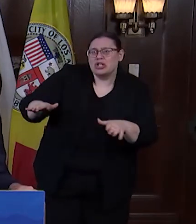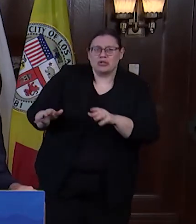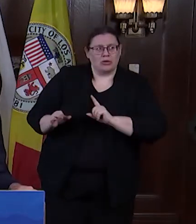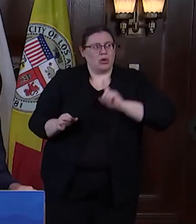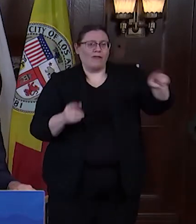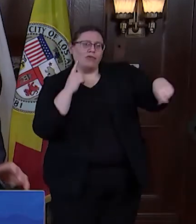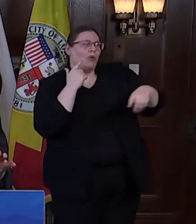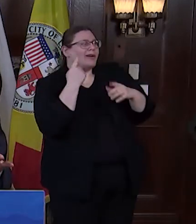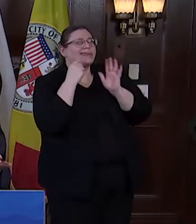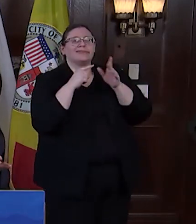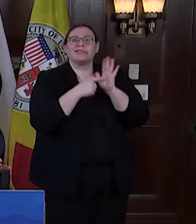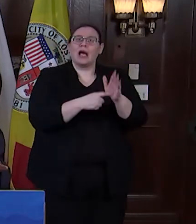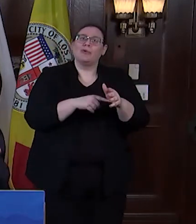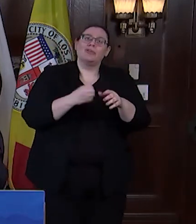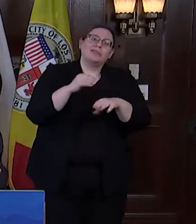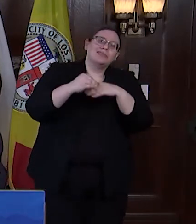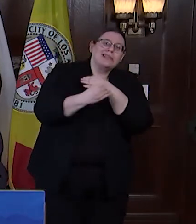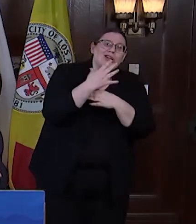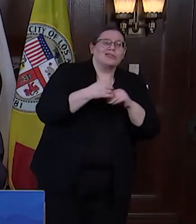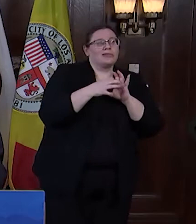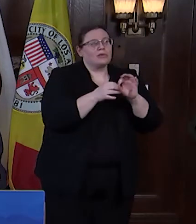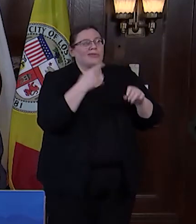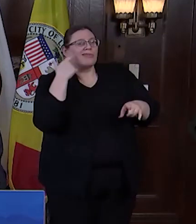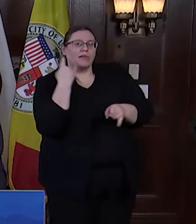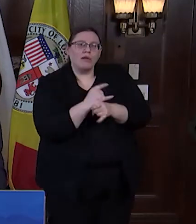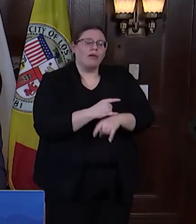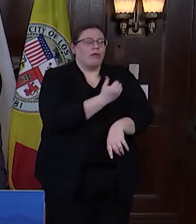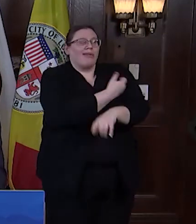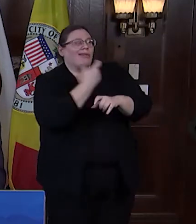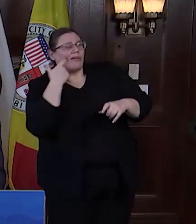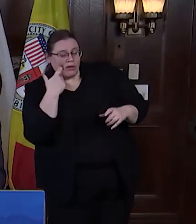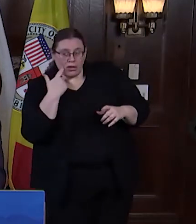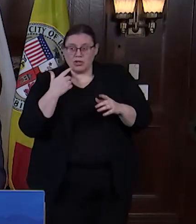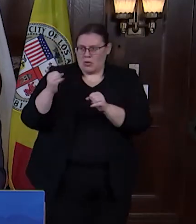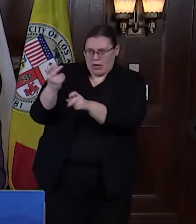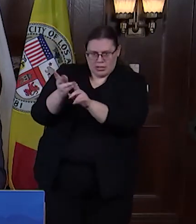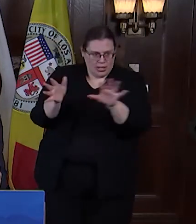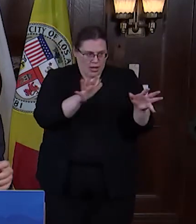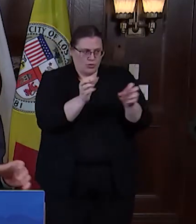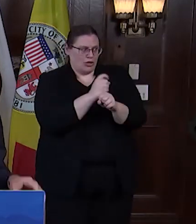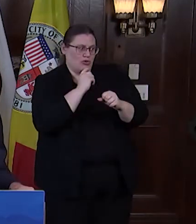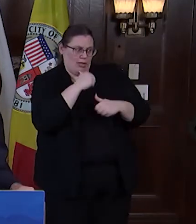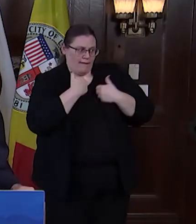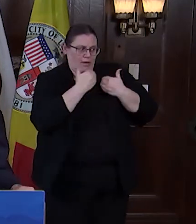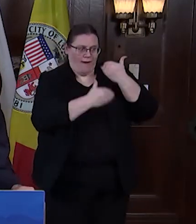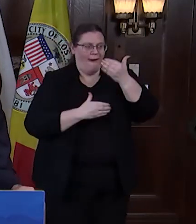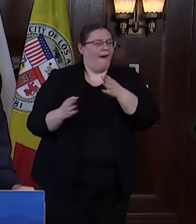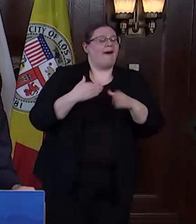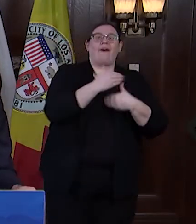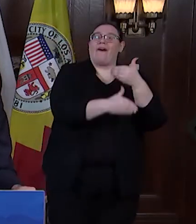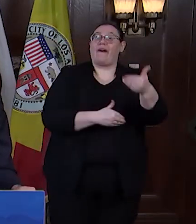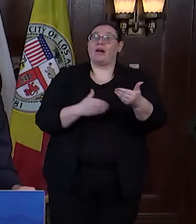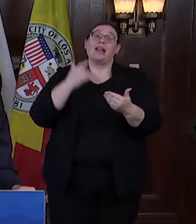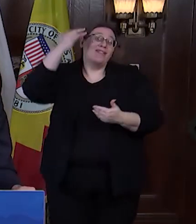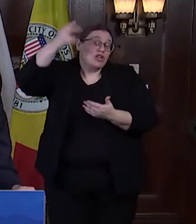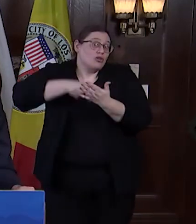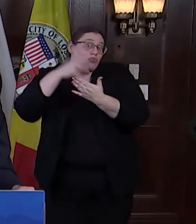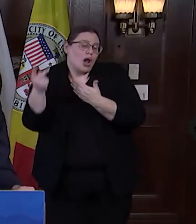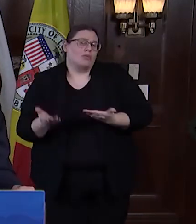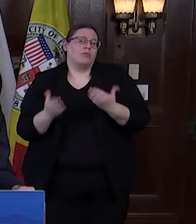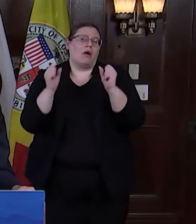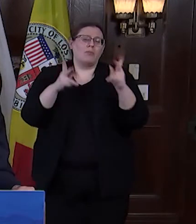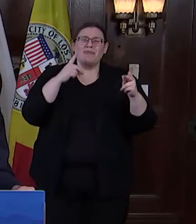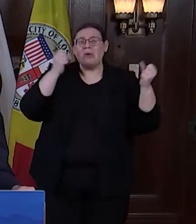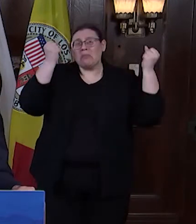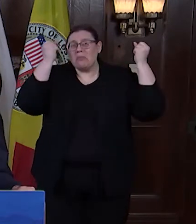counseling, from any of the things that they need to make sure their lives can get back on track. And this program will eventually provide opportunities for